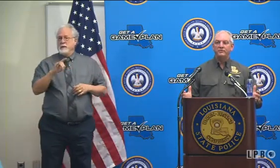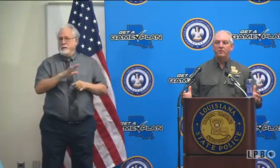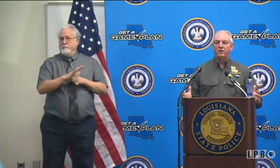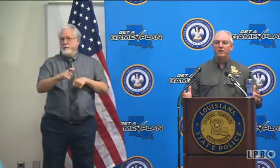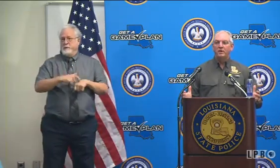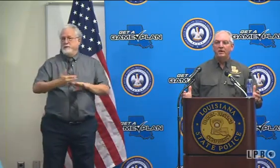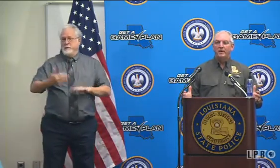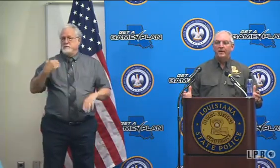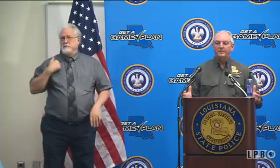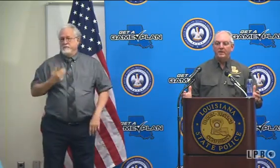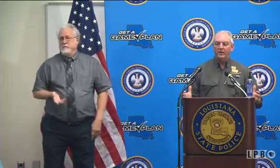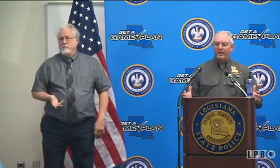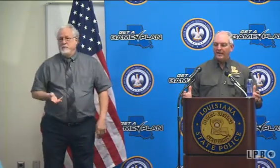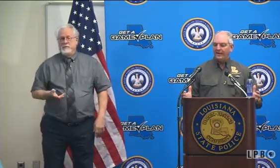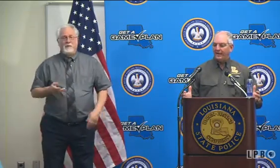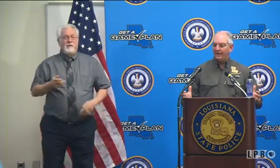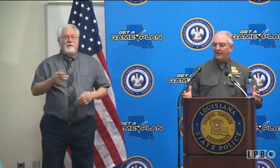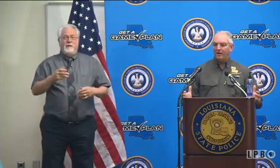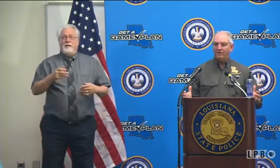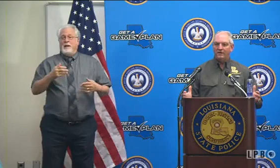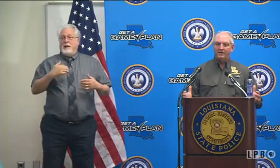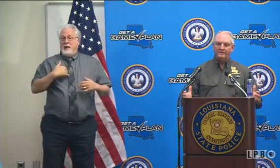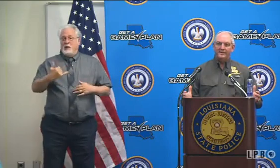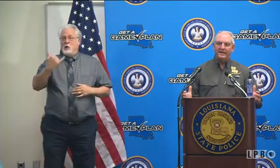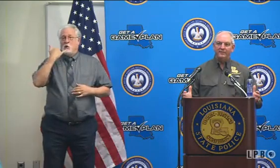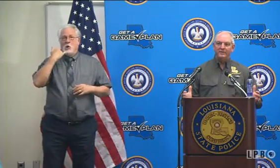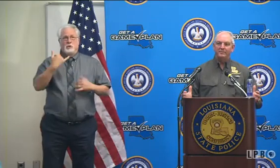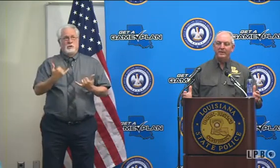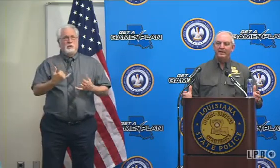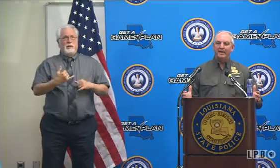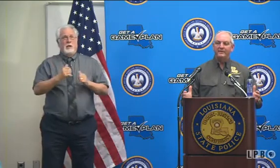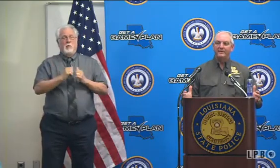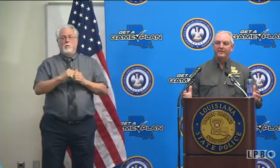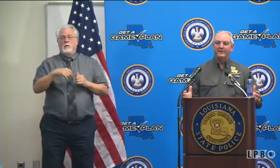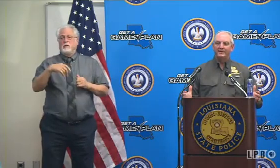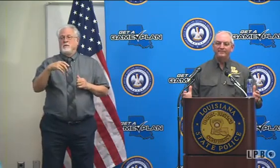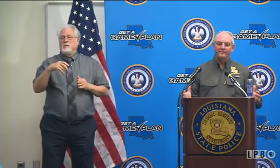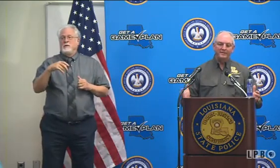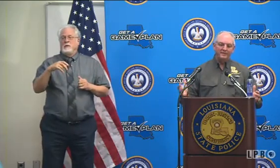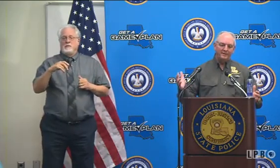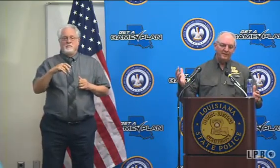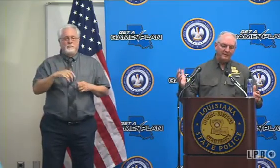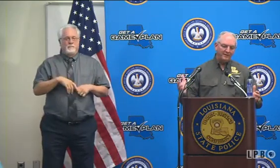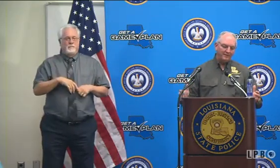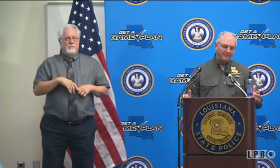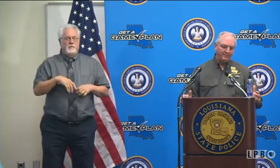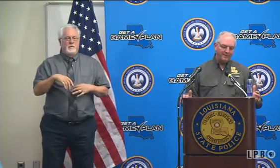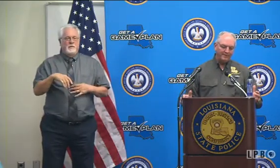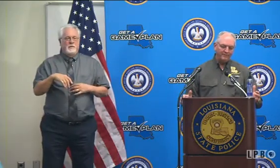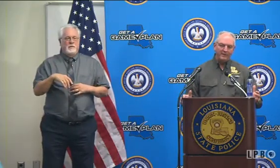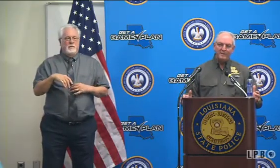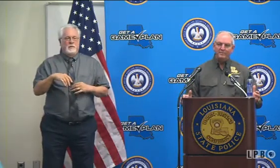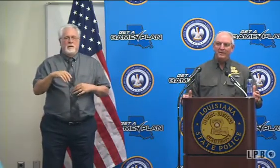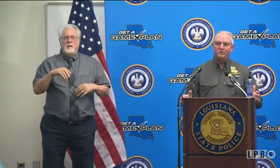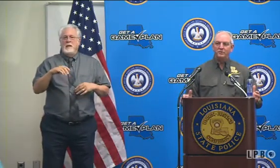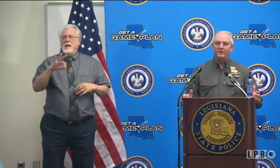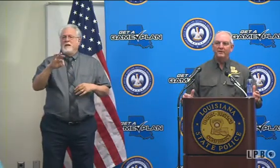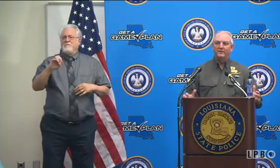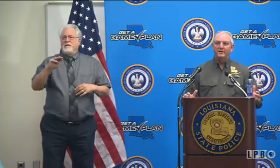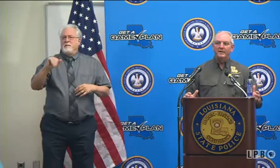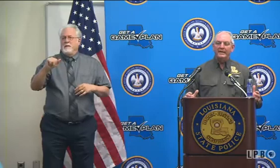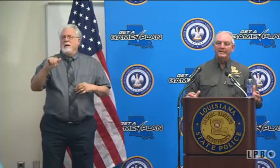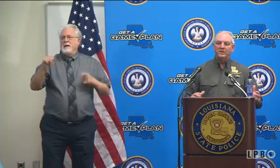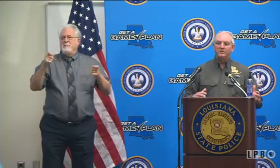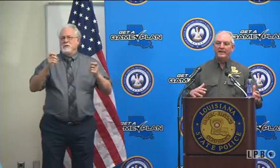times before. I had a call today with Pete Gaynor, the FEMA